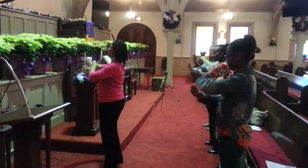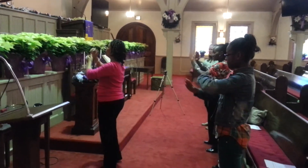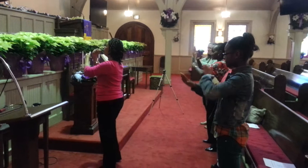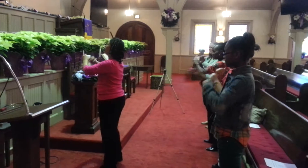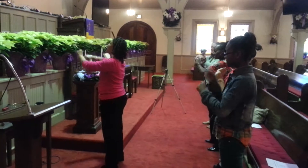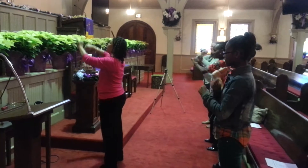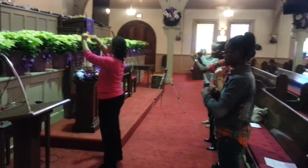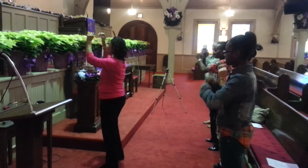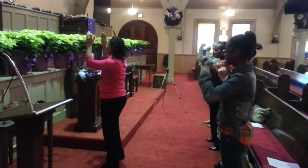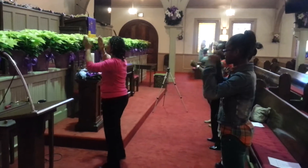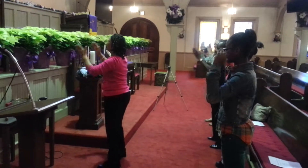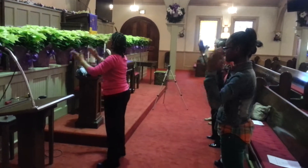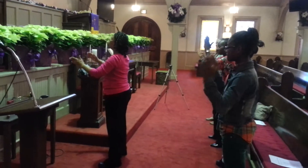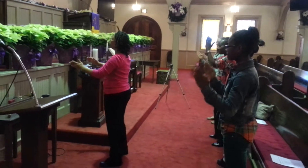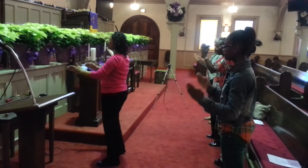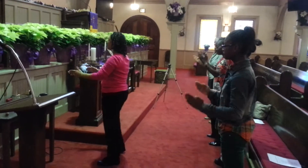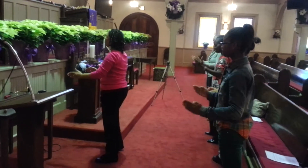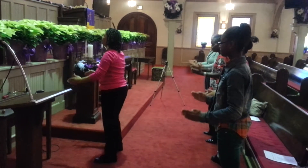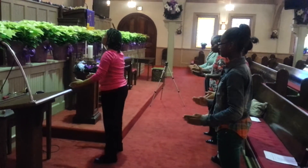gentle redeemer,